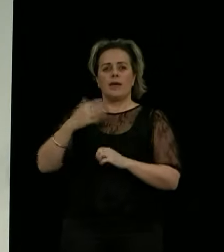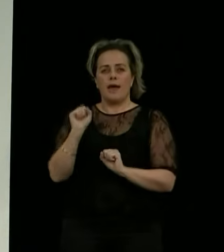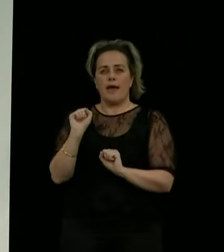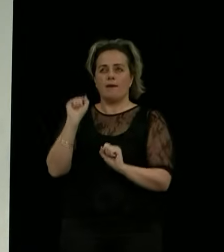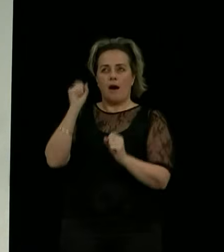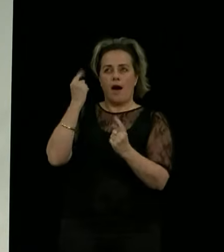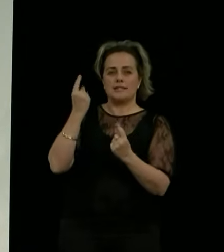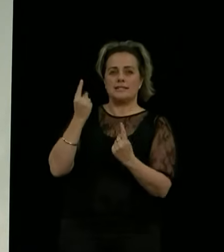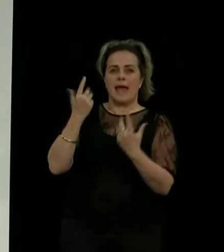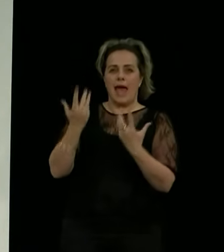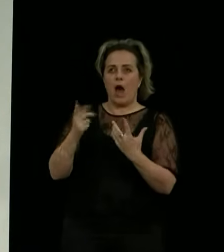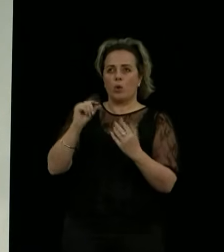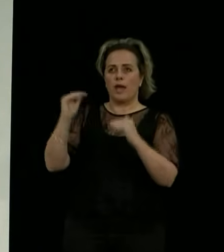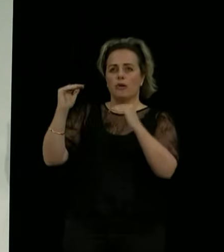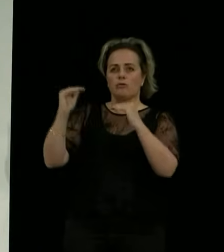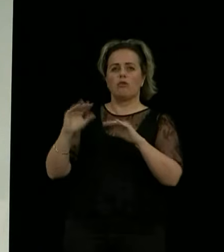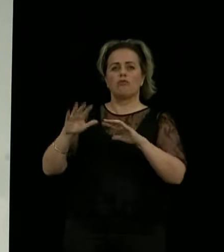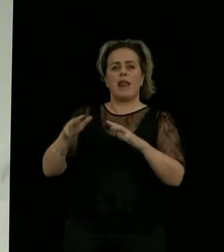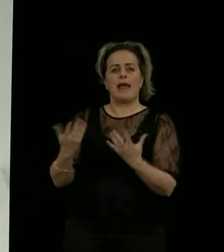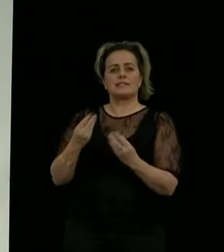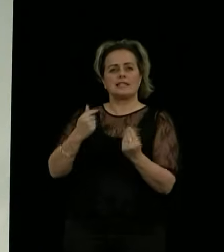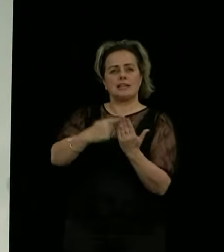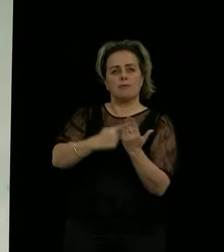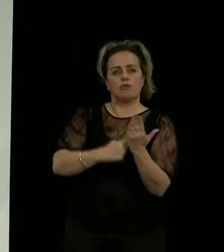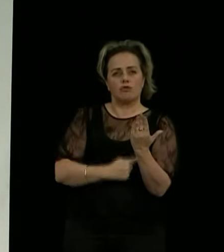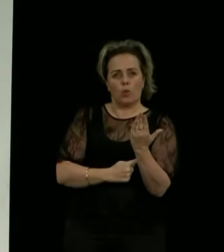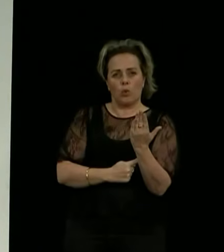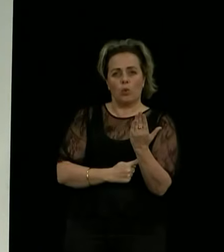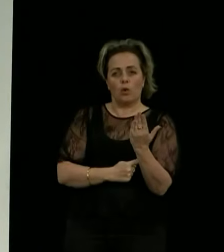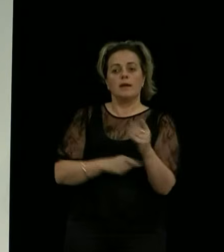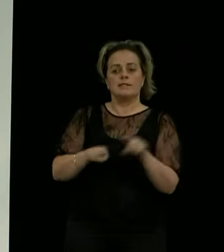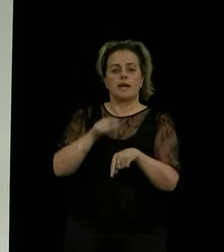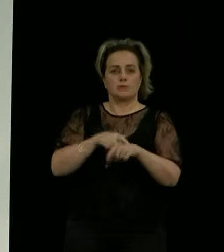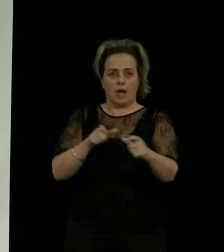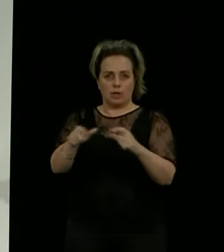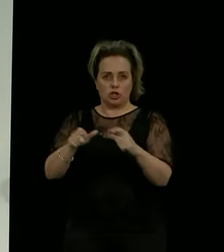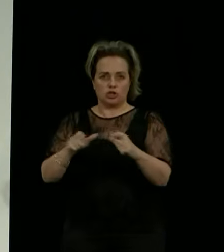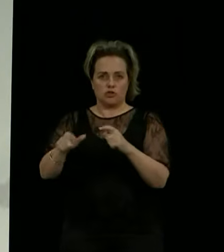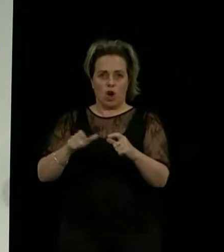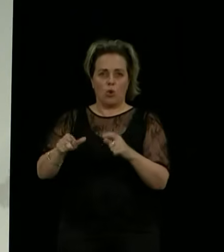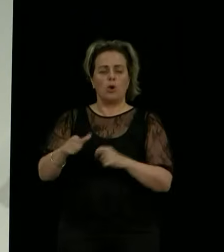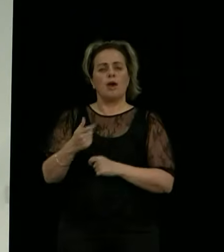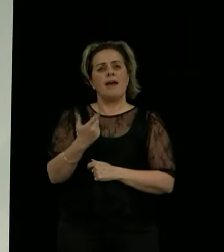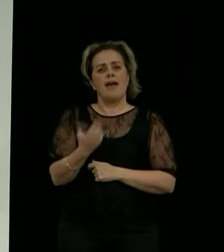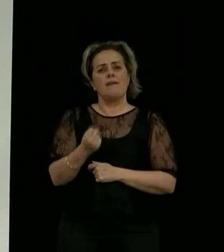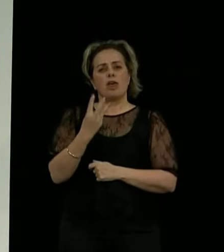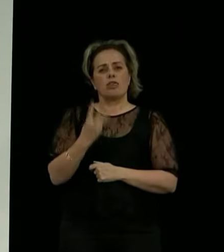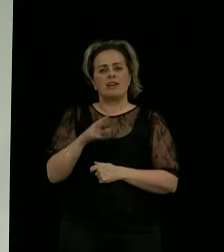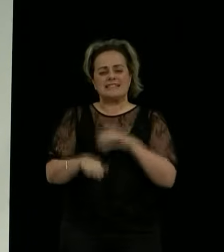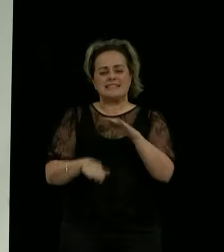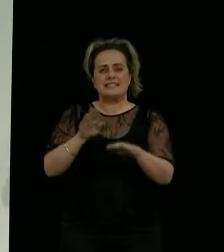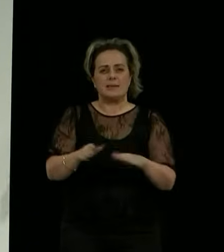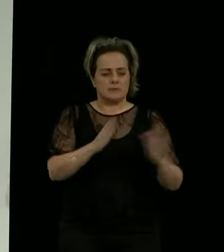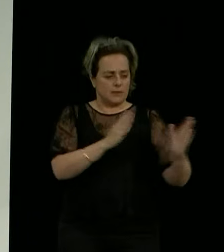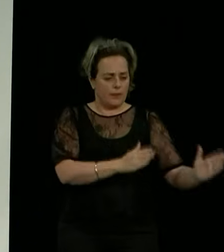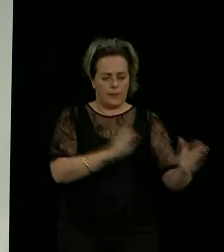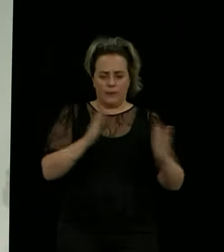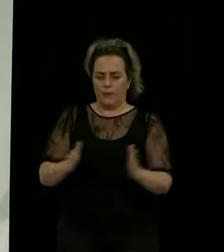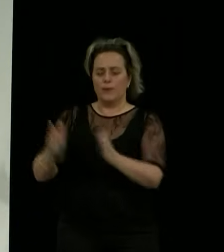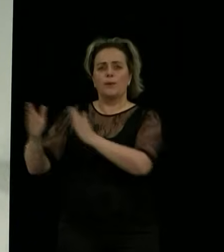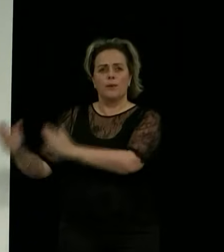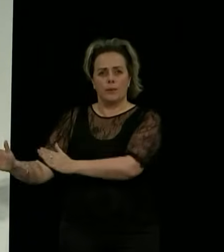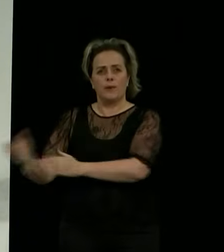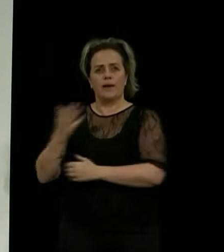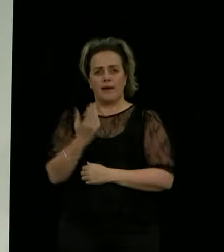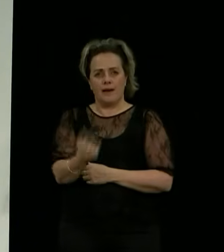while controlling the virus to the best of our ability. This phased approach is in 3 parts. At each stage, we will assess